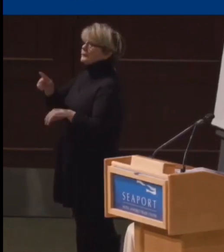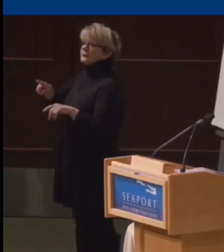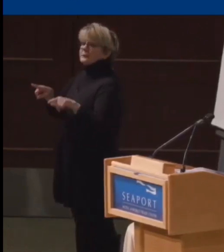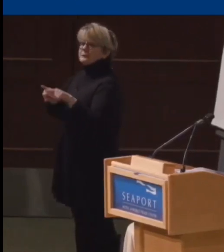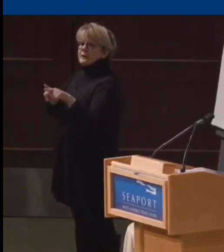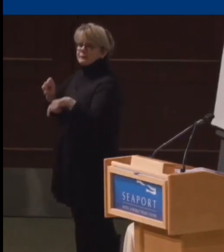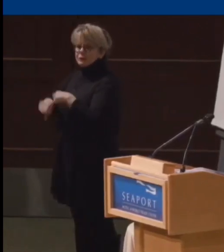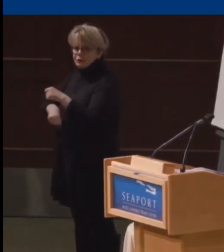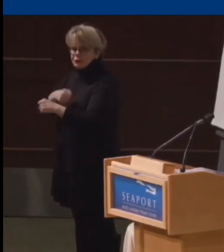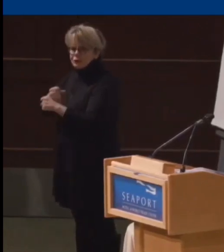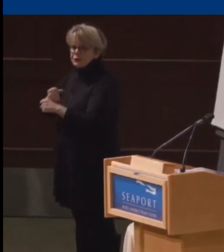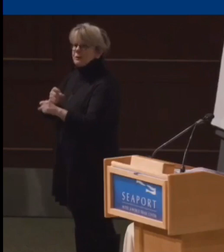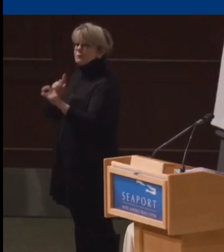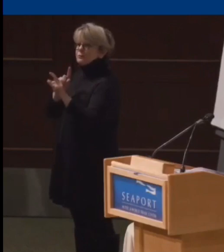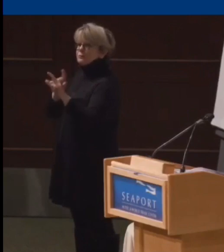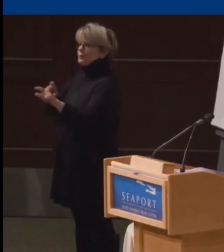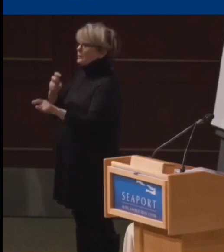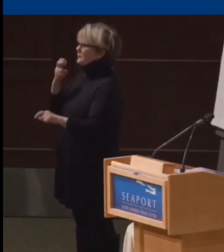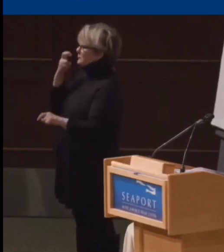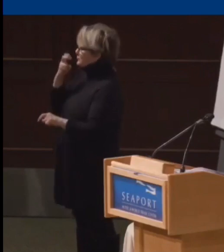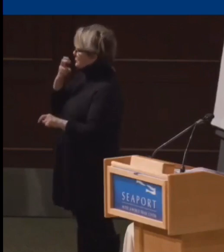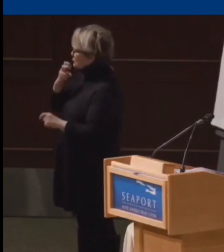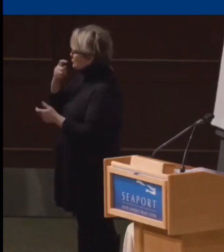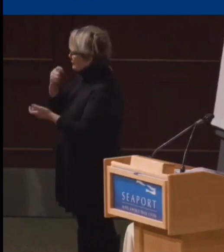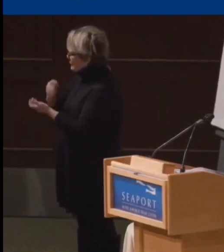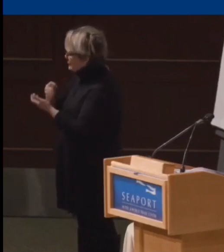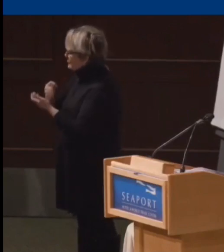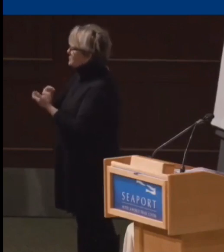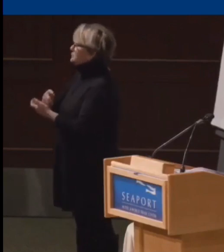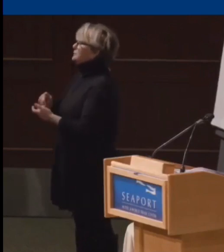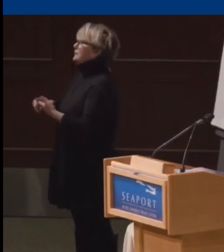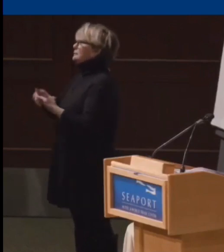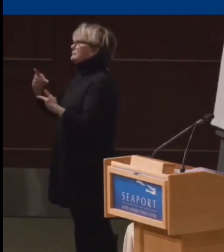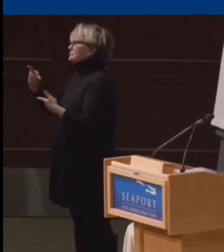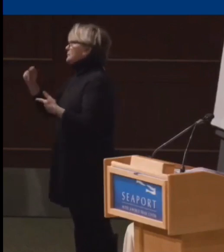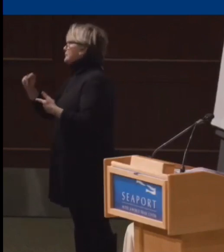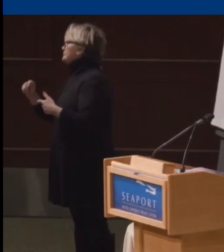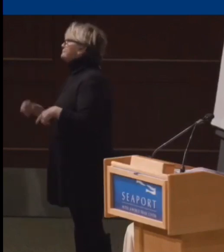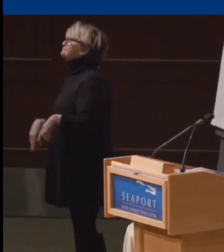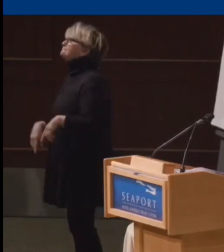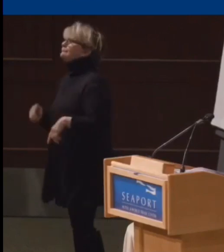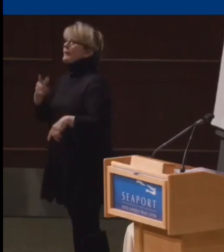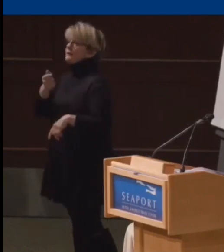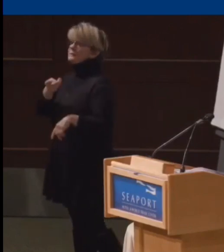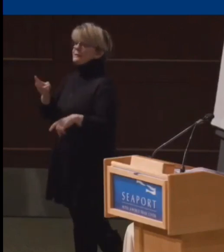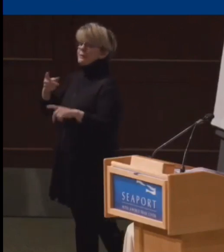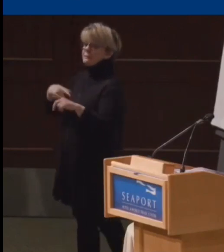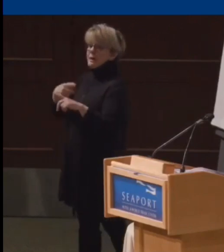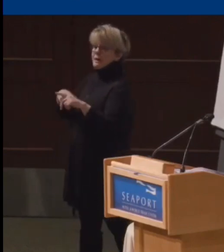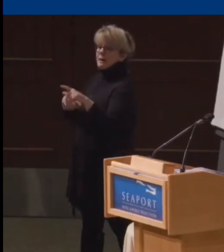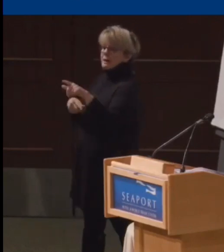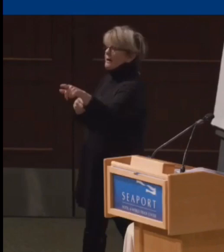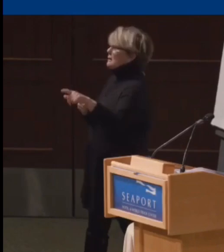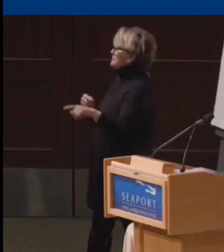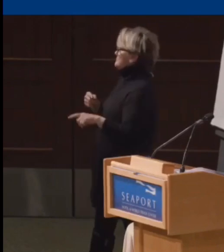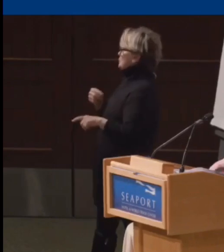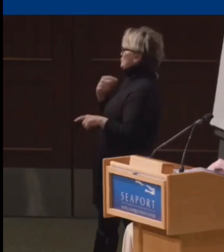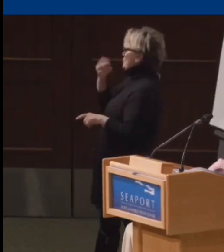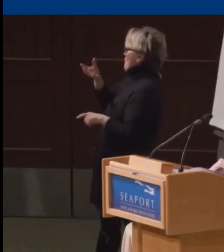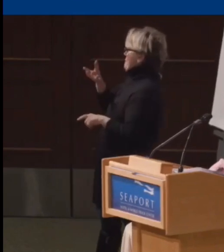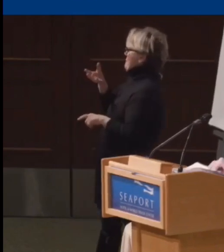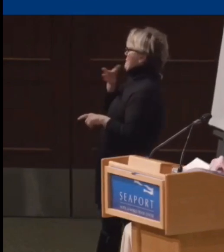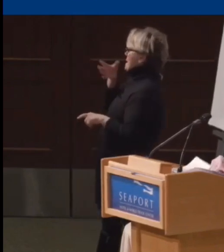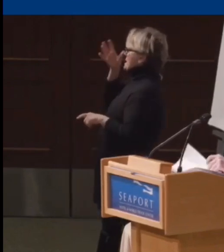with a speech and feeding therapist. After several months, she told my parents that I may never speak.